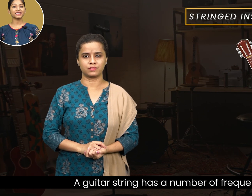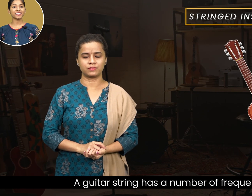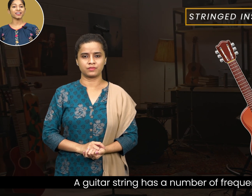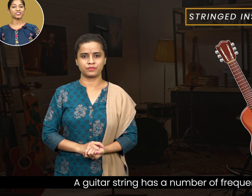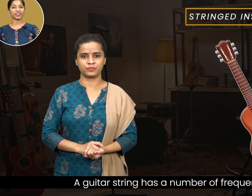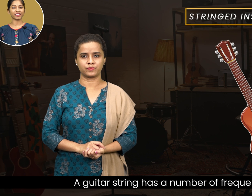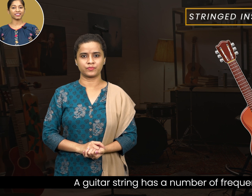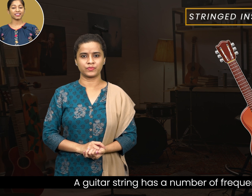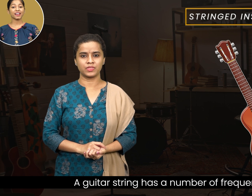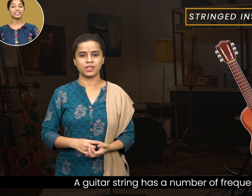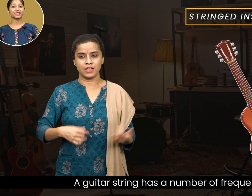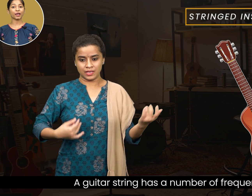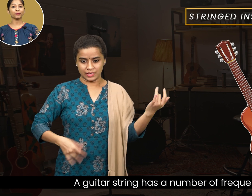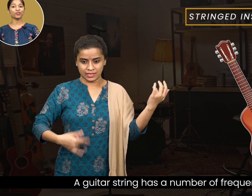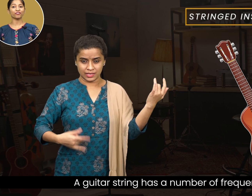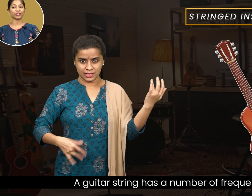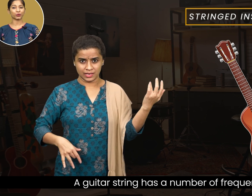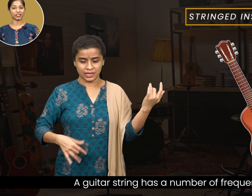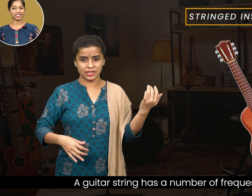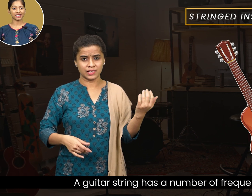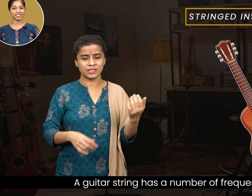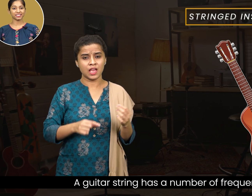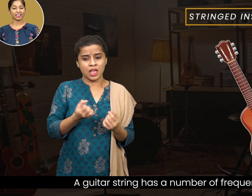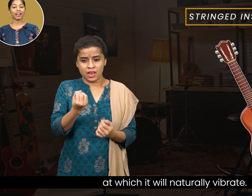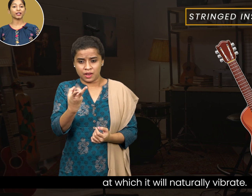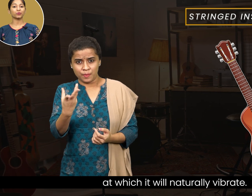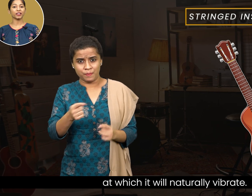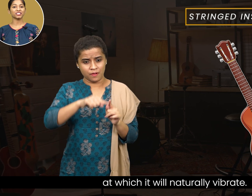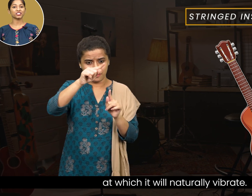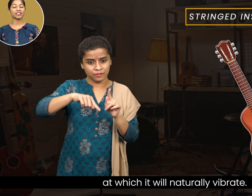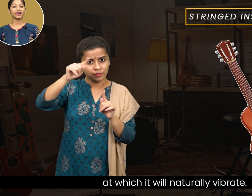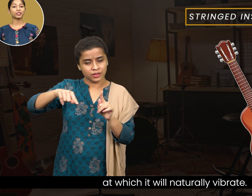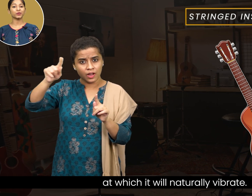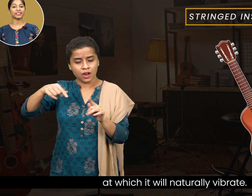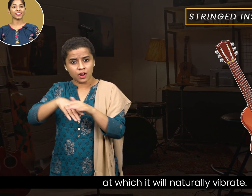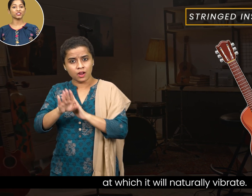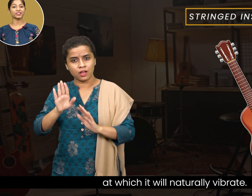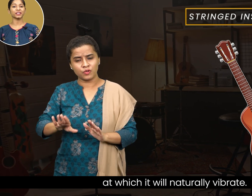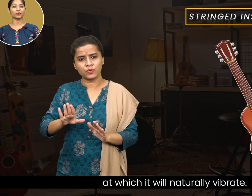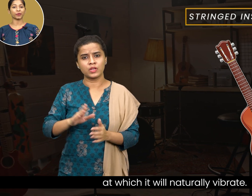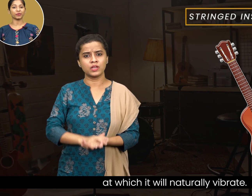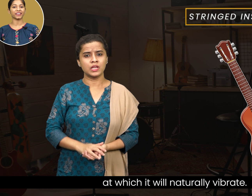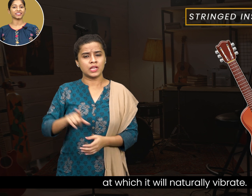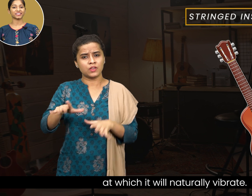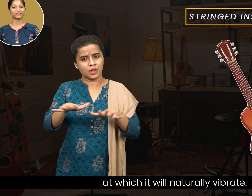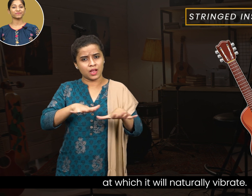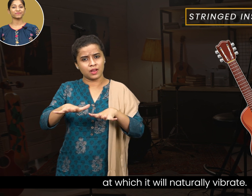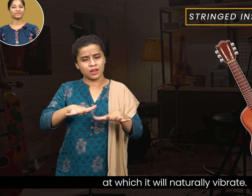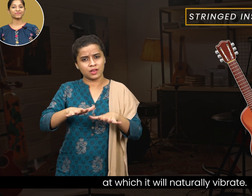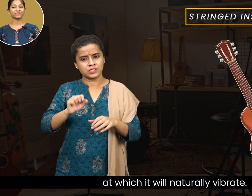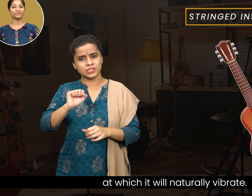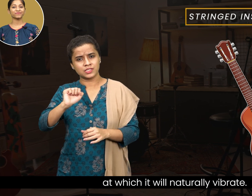A guitar string has a number of frequencies at which it will naturally vibrate.